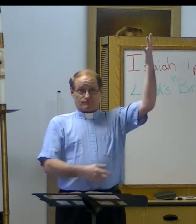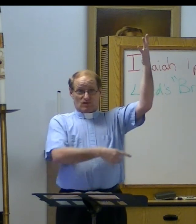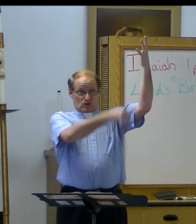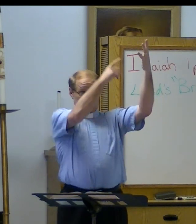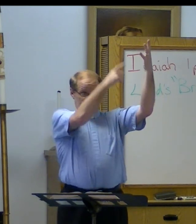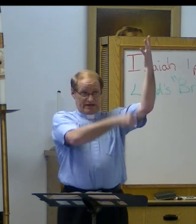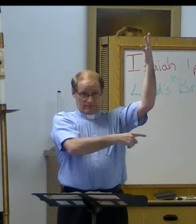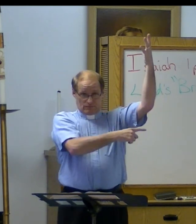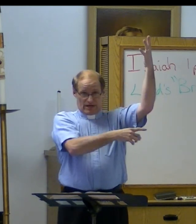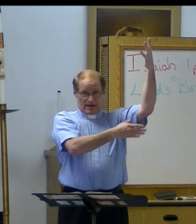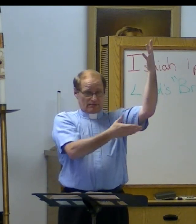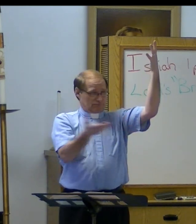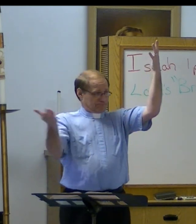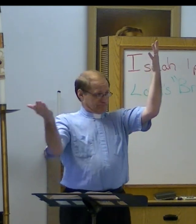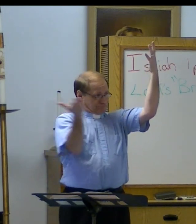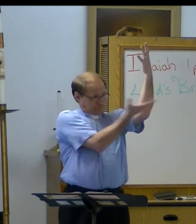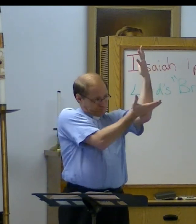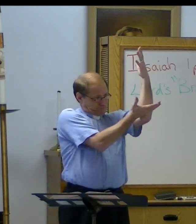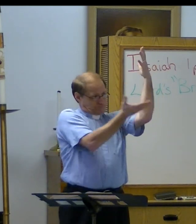The tree, okay?